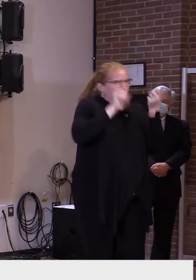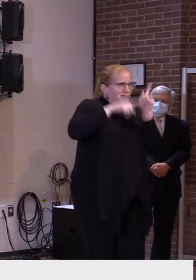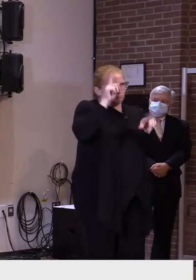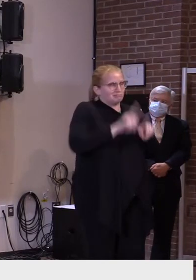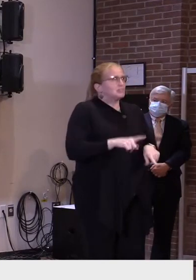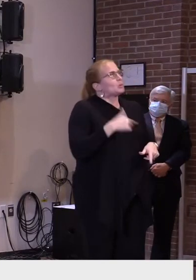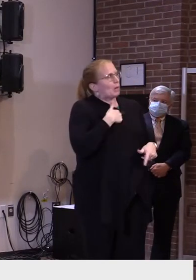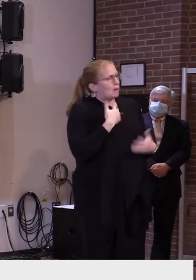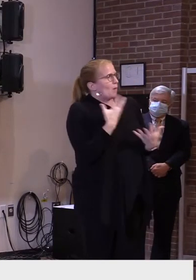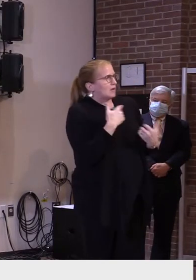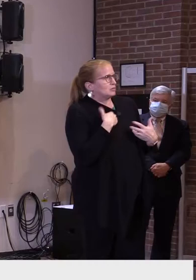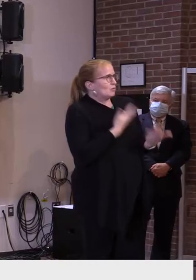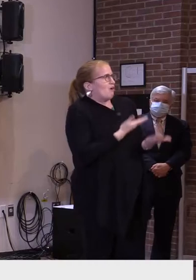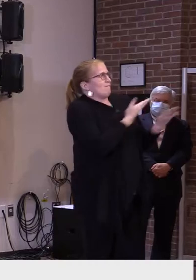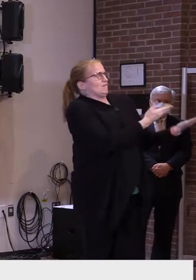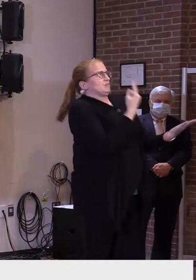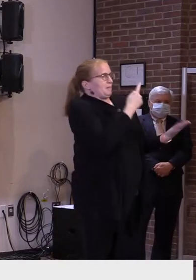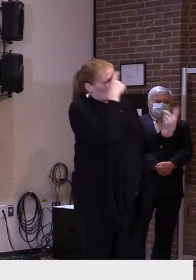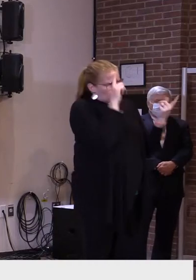do just that.